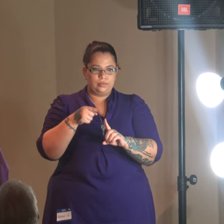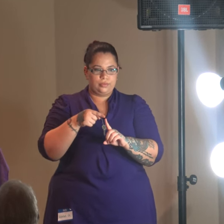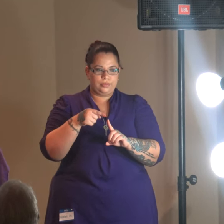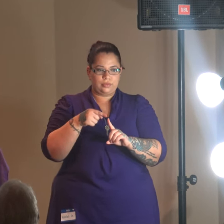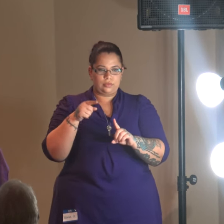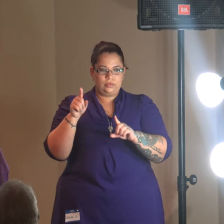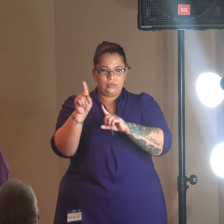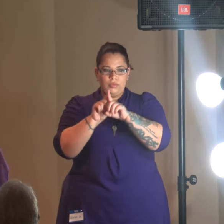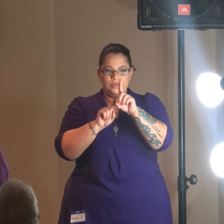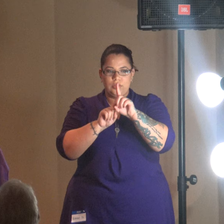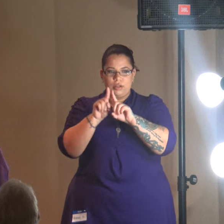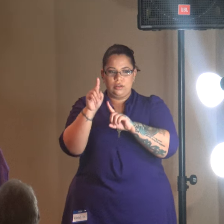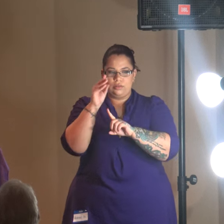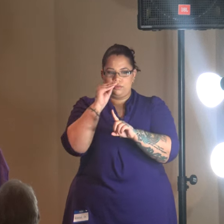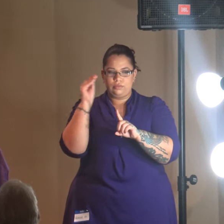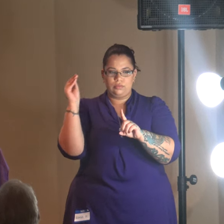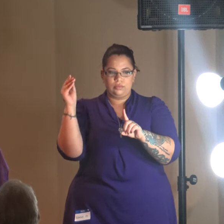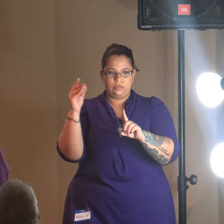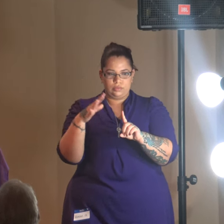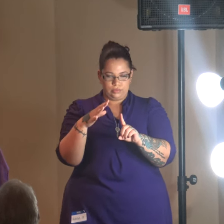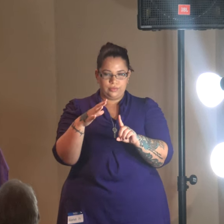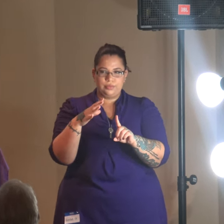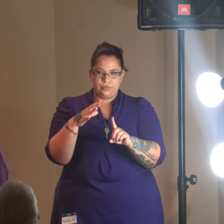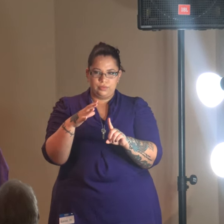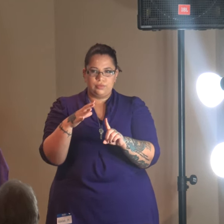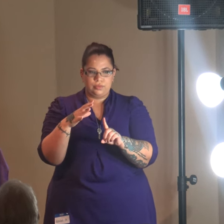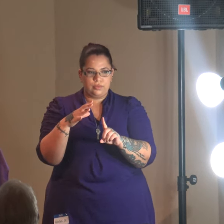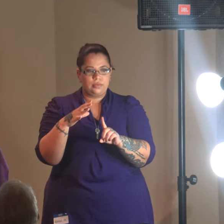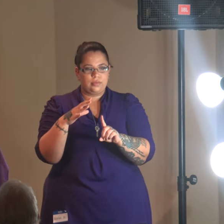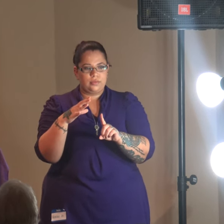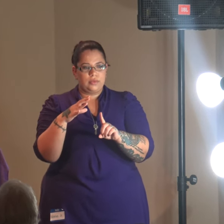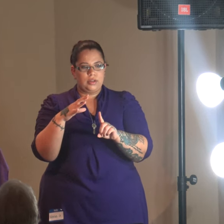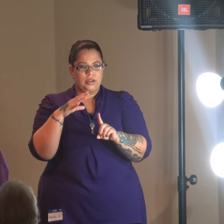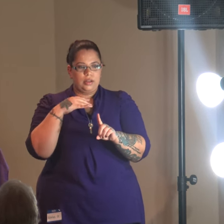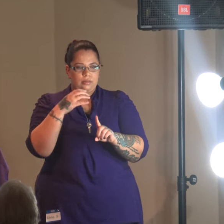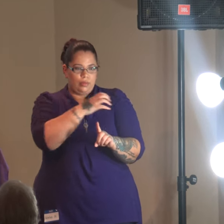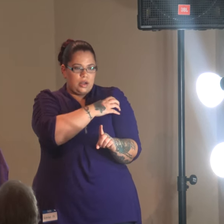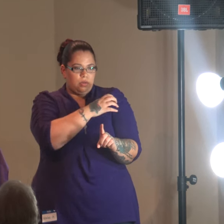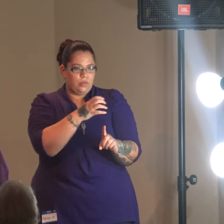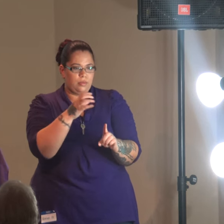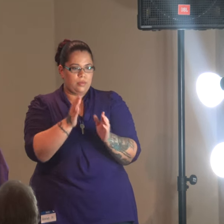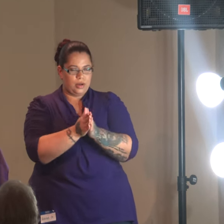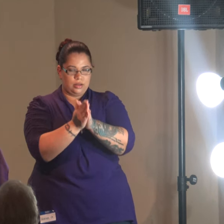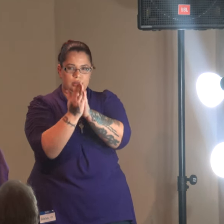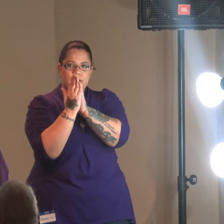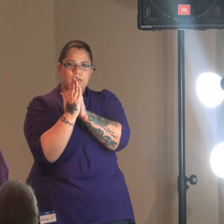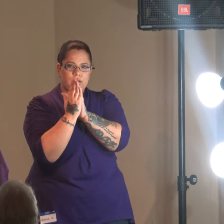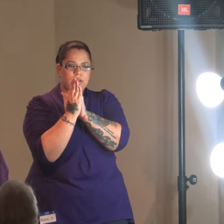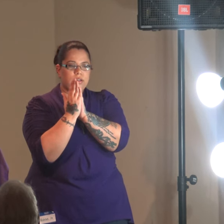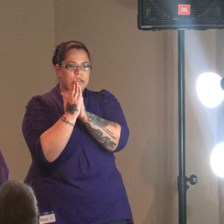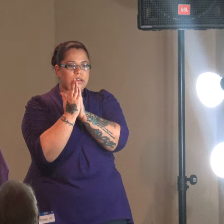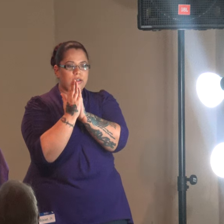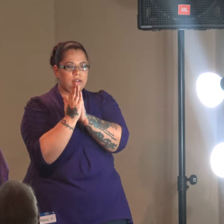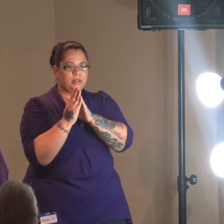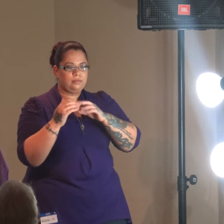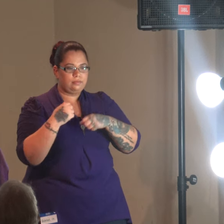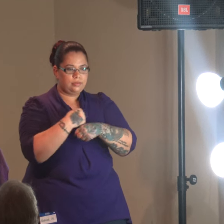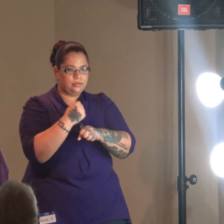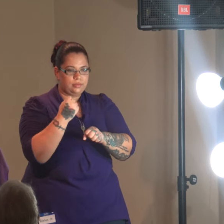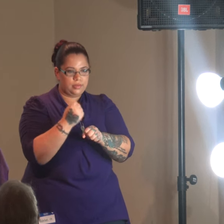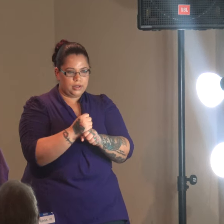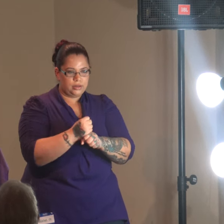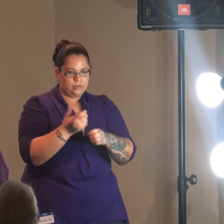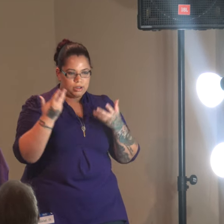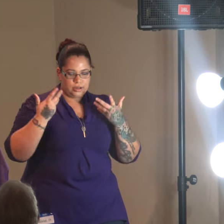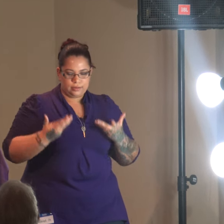expand upon itself, that is the power of presence from which I am created, that I am aligned with, and I am one with. What is true absolutely for me,